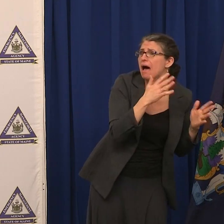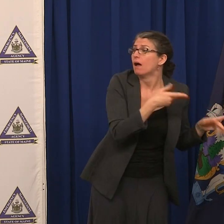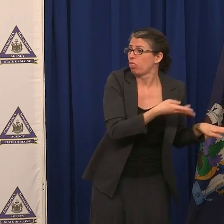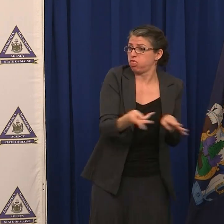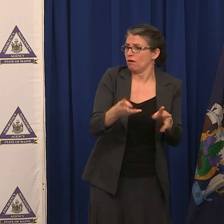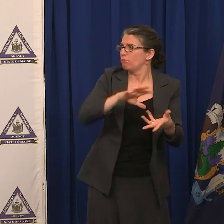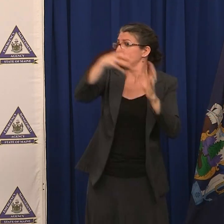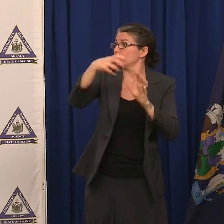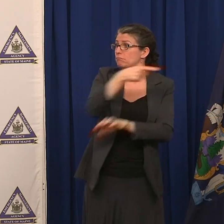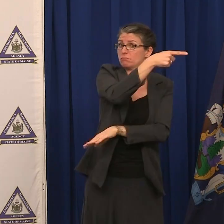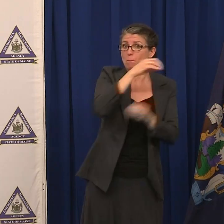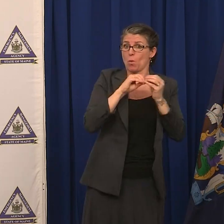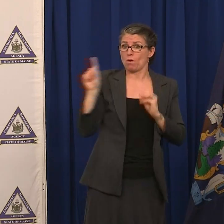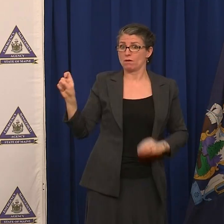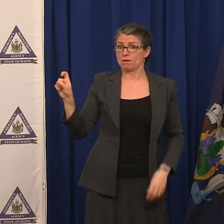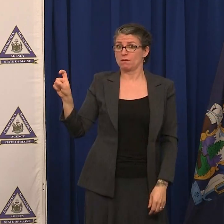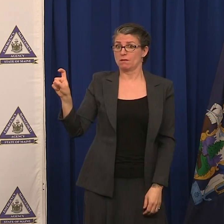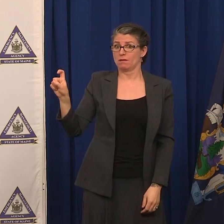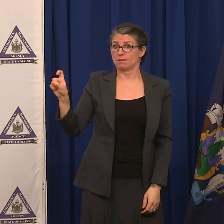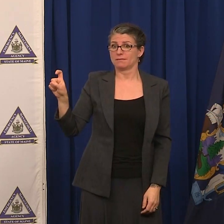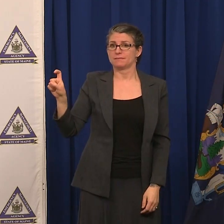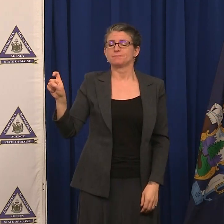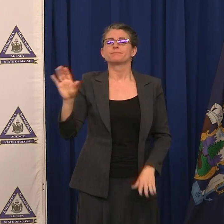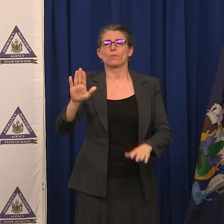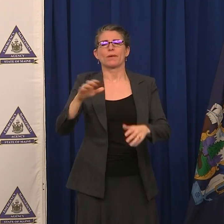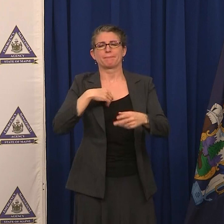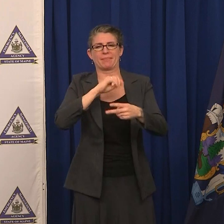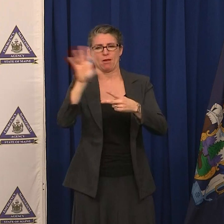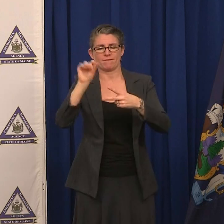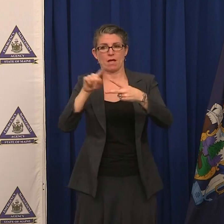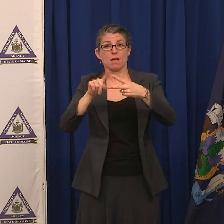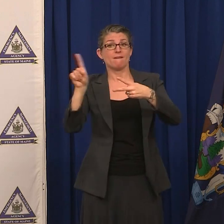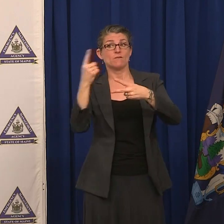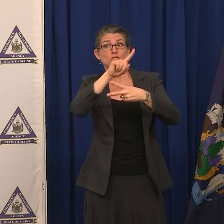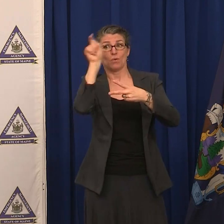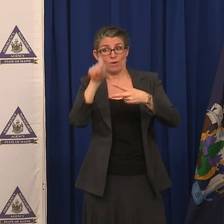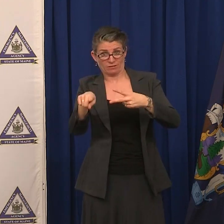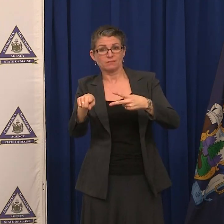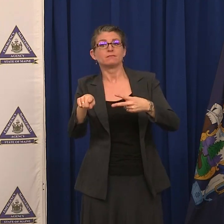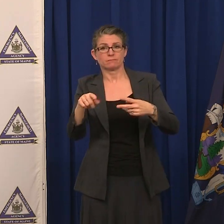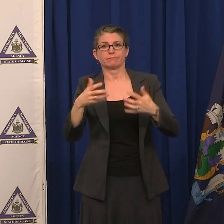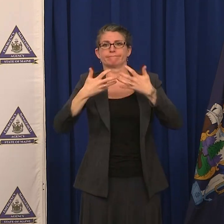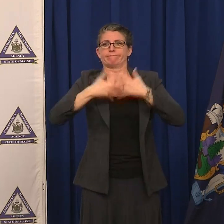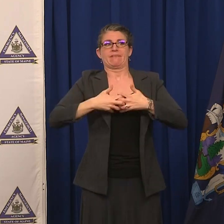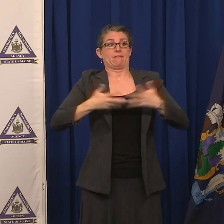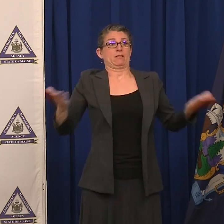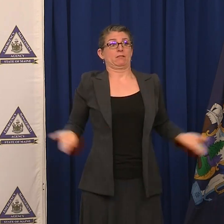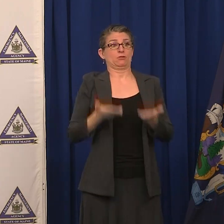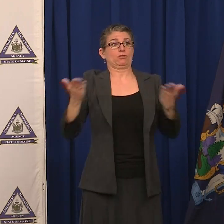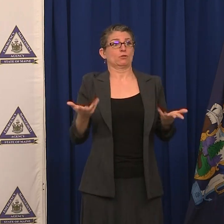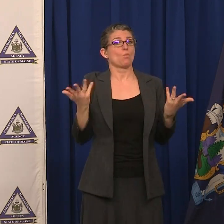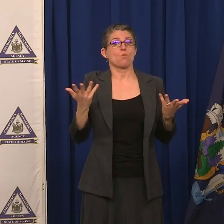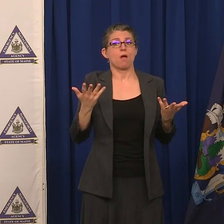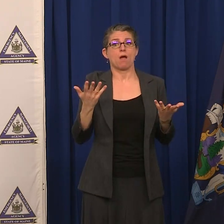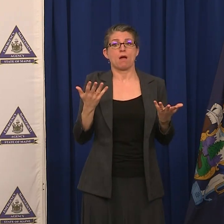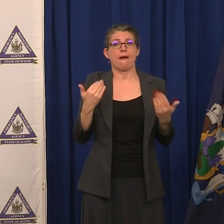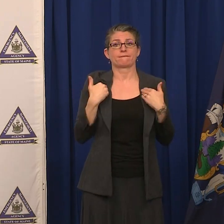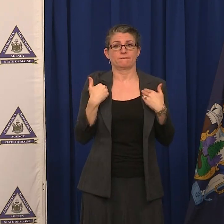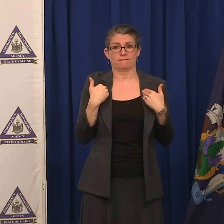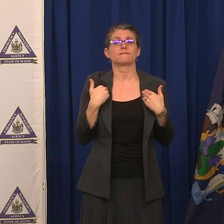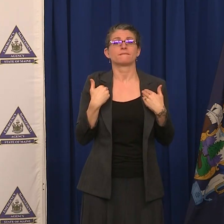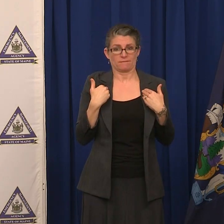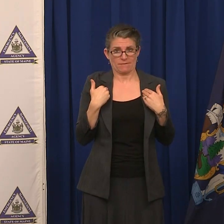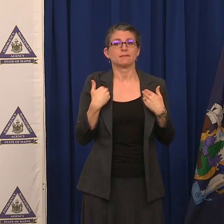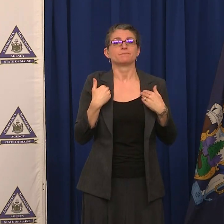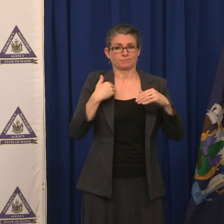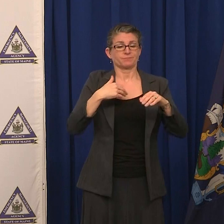been working very, very closely with Commissioner Johnson and her team to work with private companies and other manufacturers